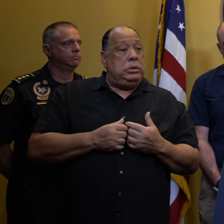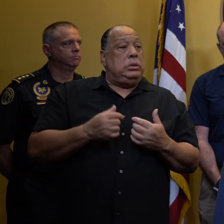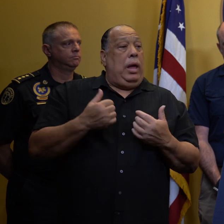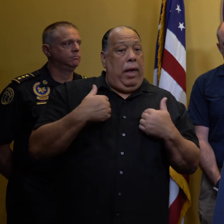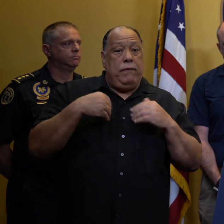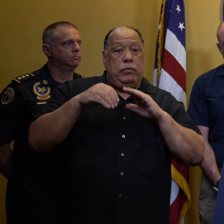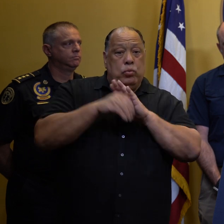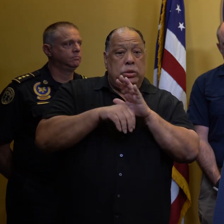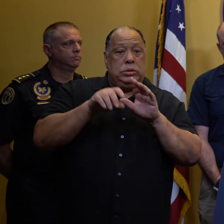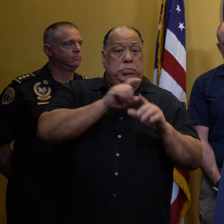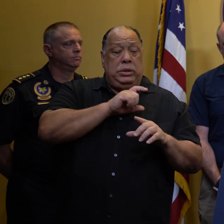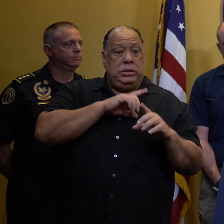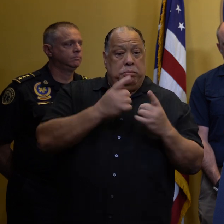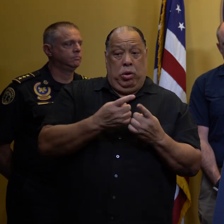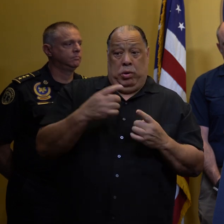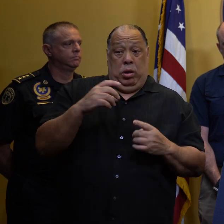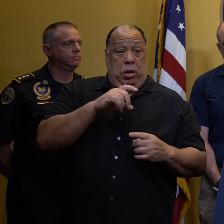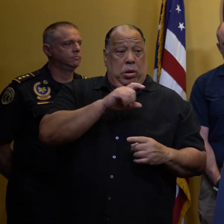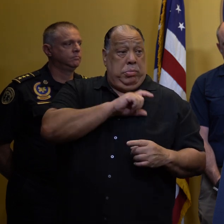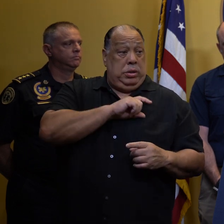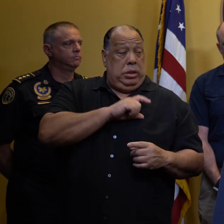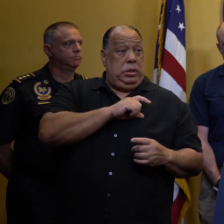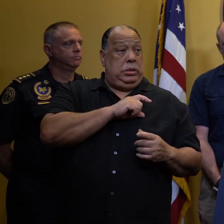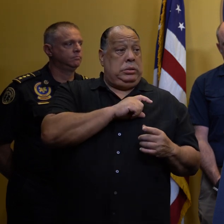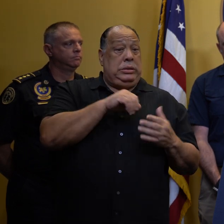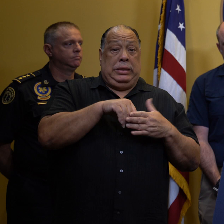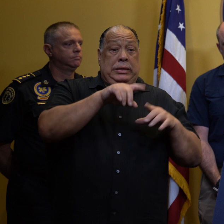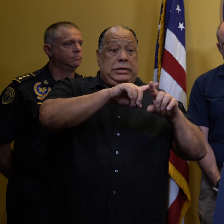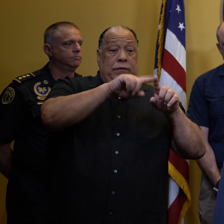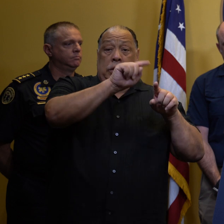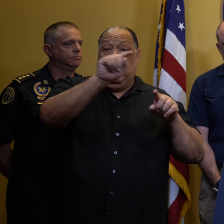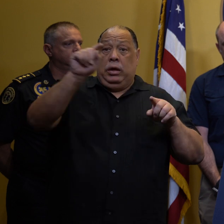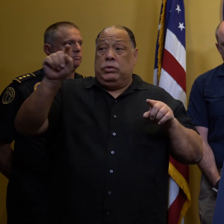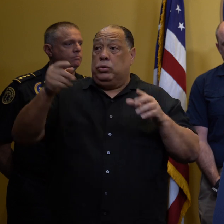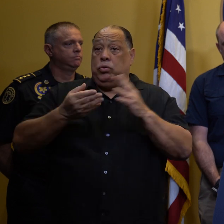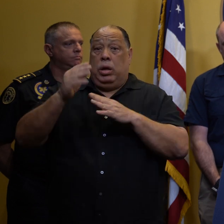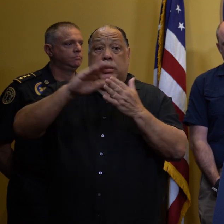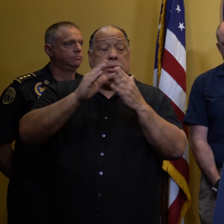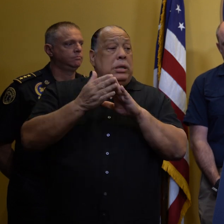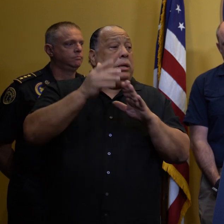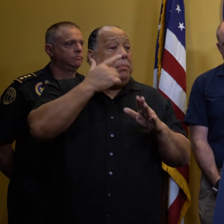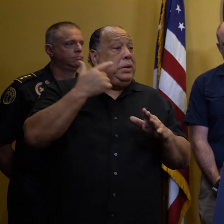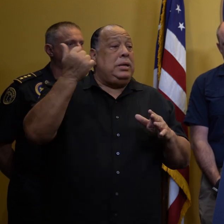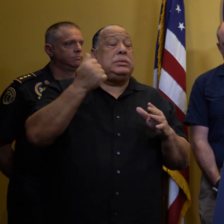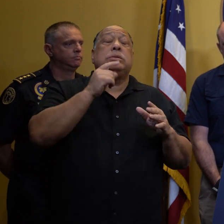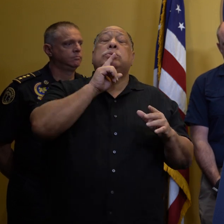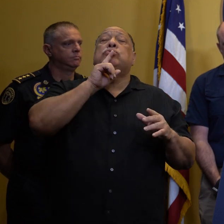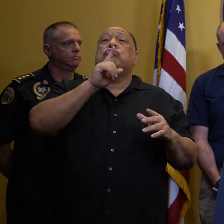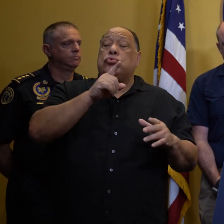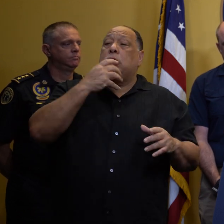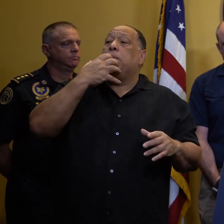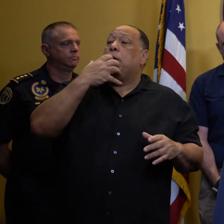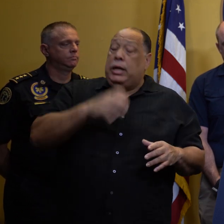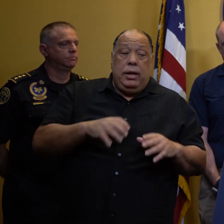New Orleans Police Department or officers in different areas throughout the city because it is extreme